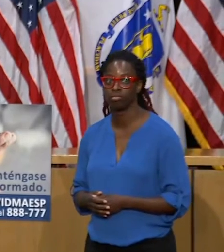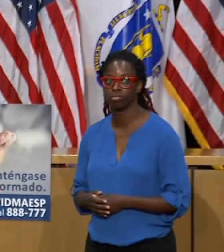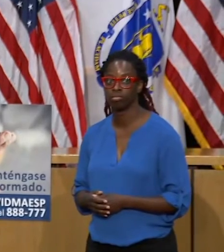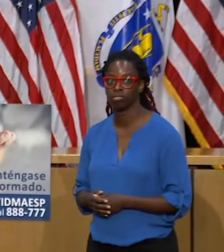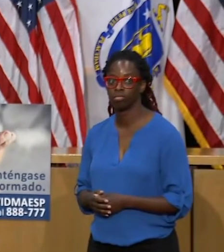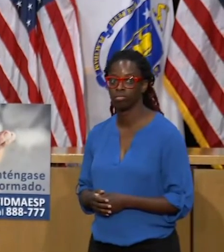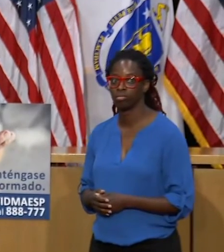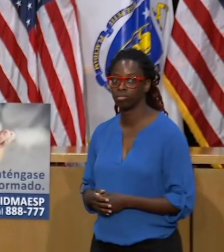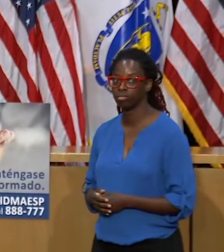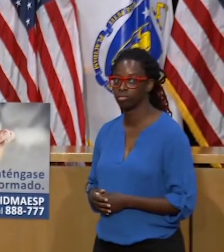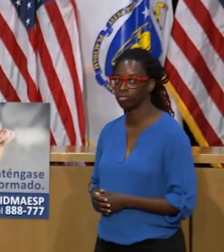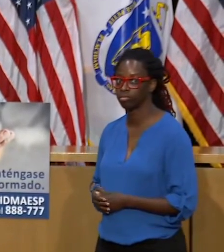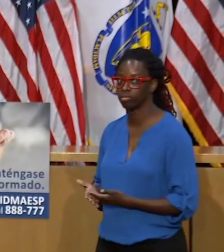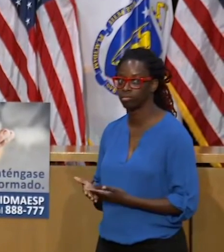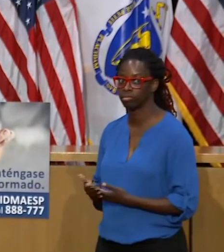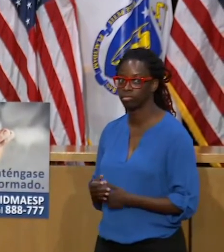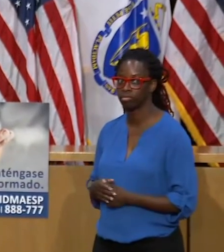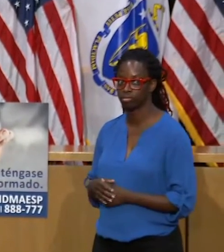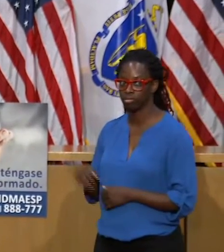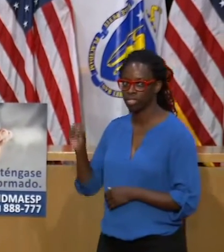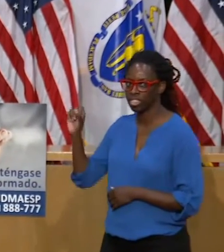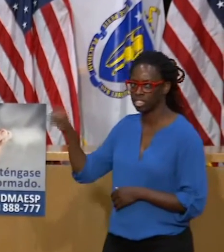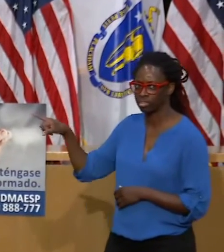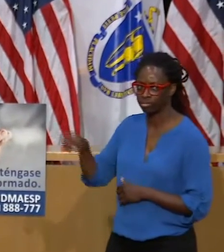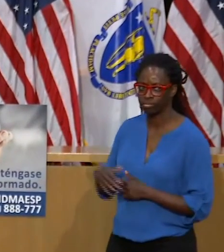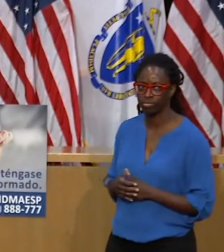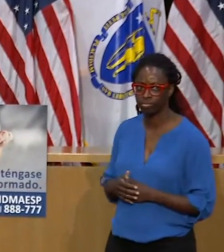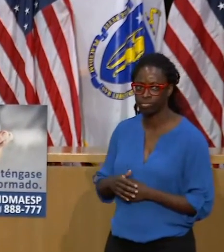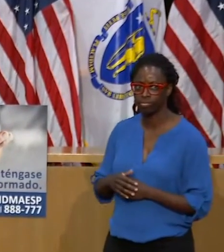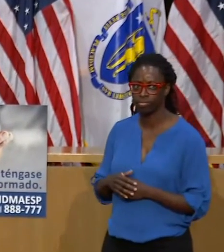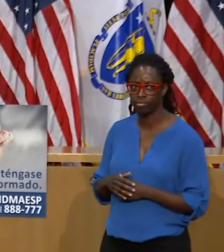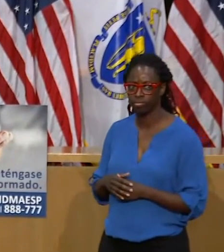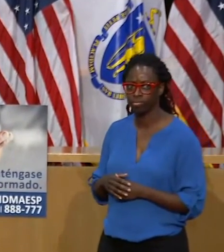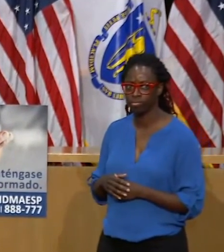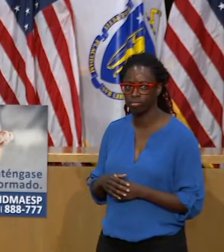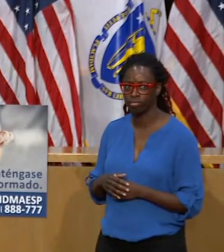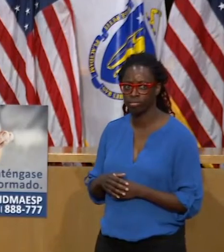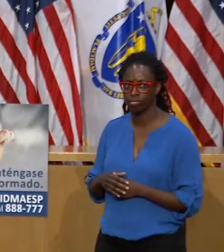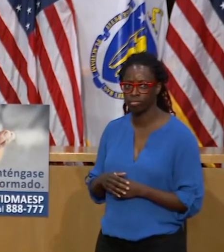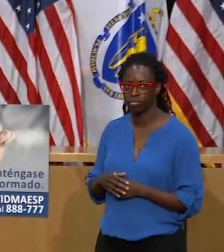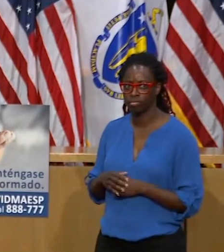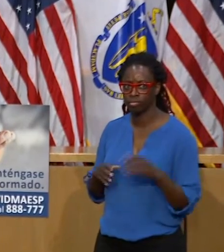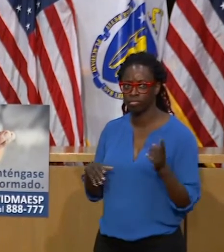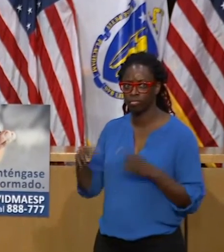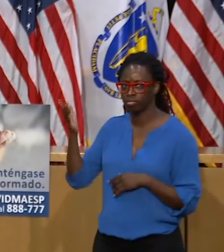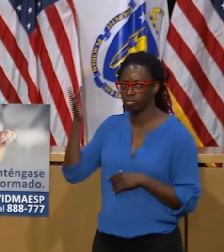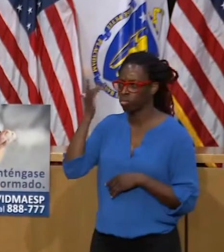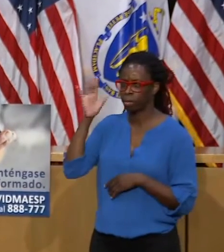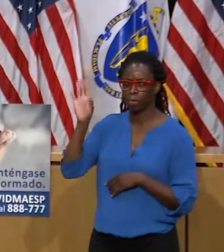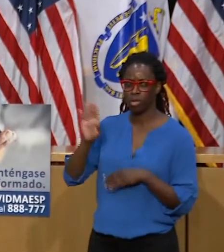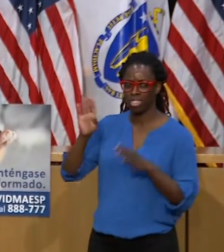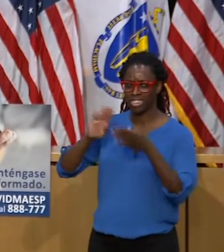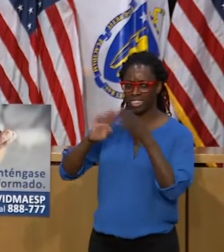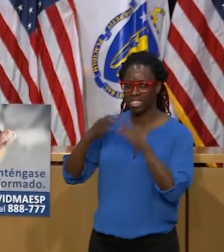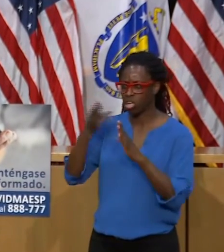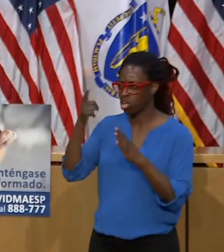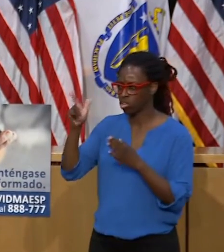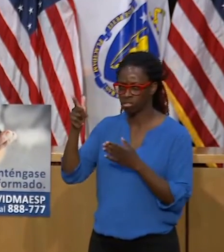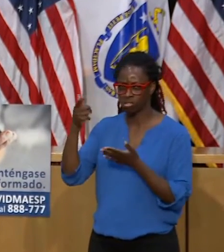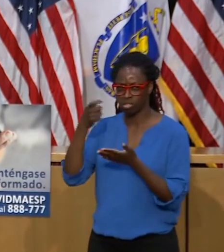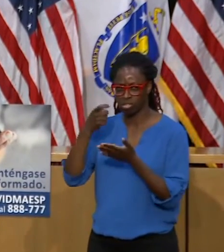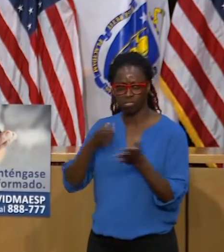City Hall. Why not mandate that? There was a lot of conversation with the Medical Advisory Board and with